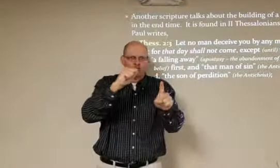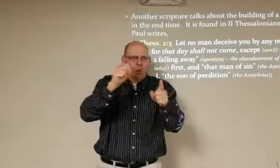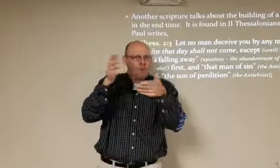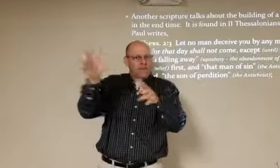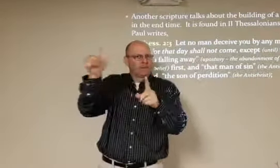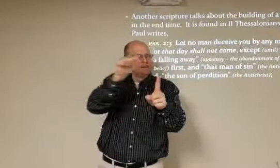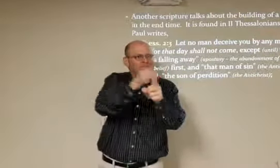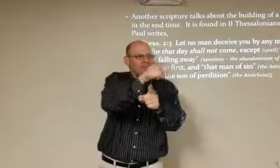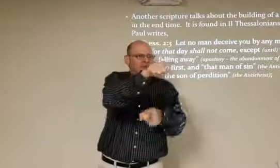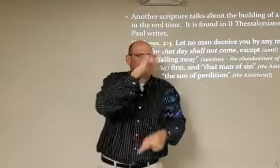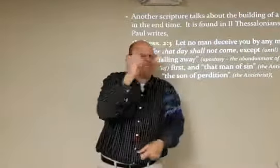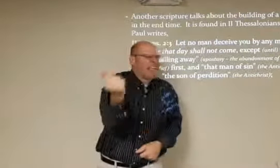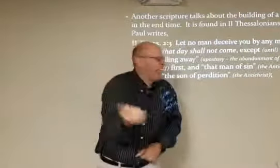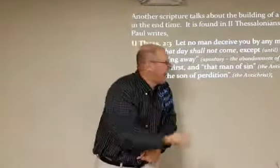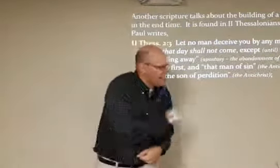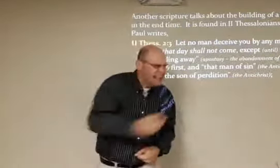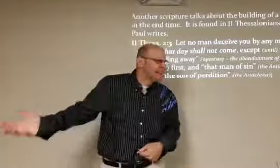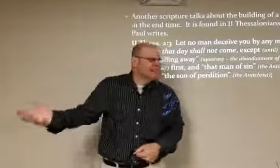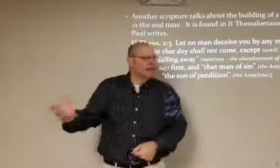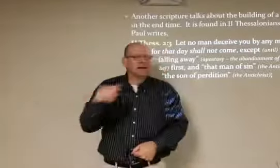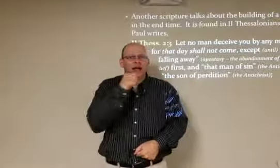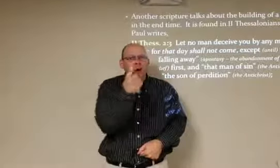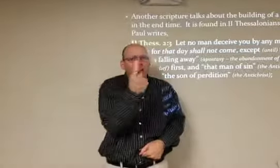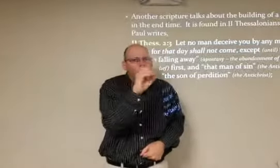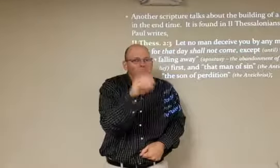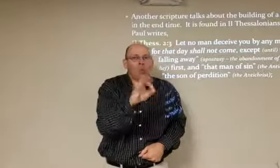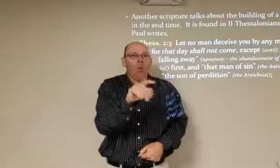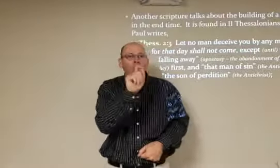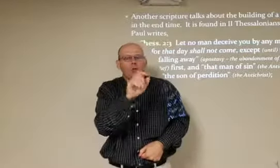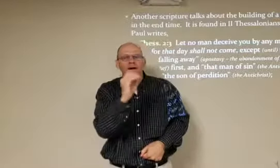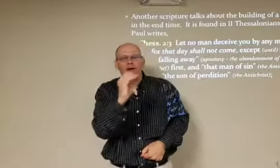ways, anyhow they can convince you and deceive you.